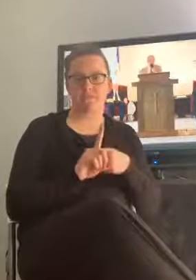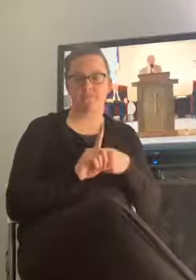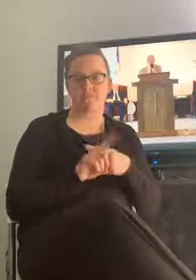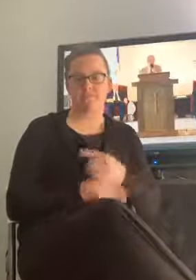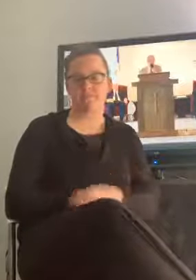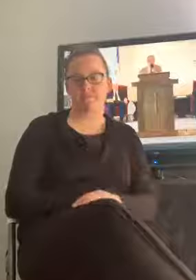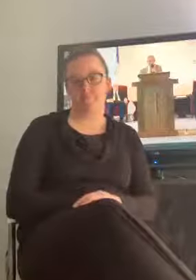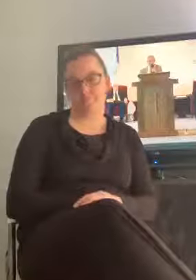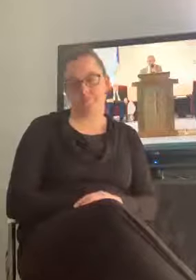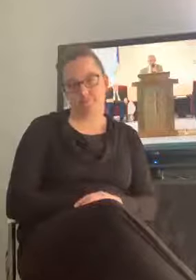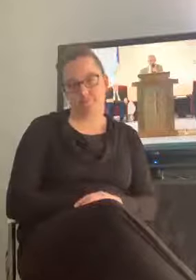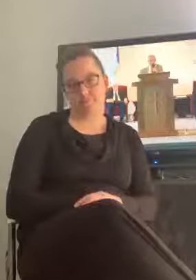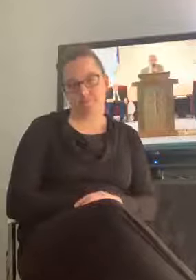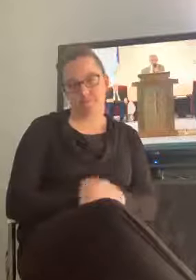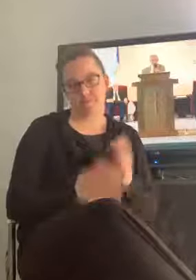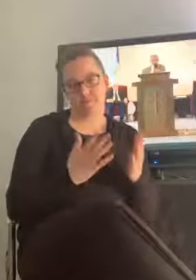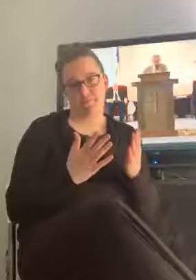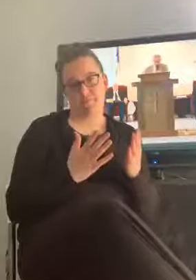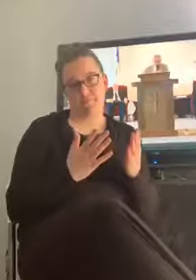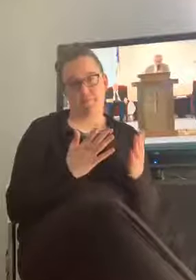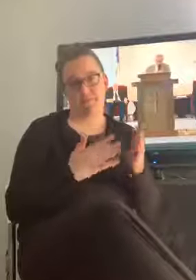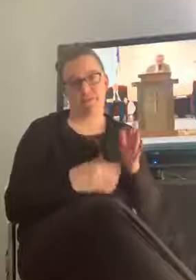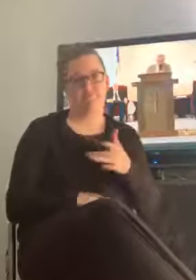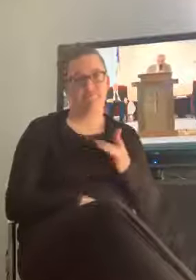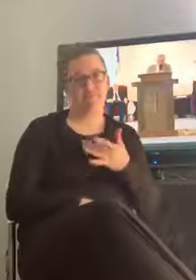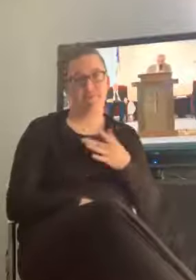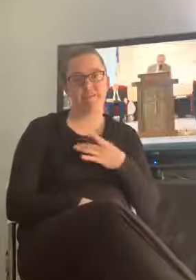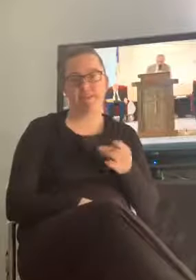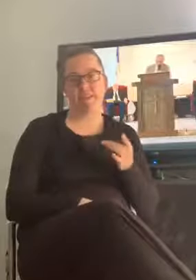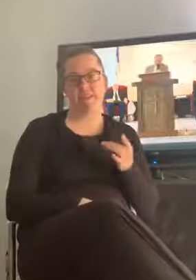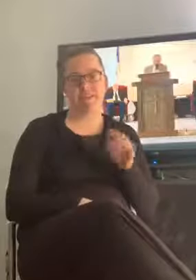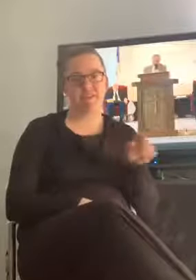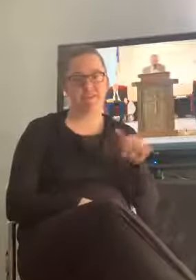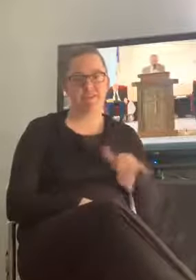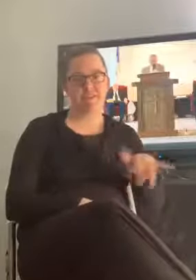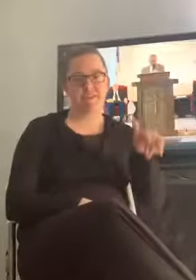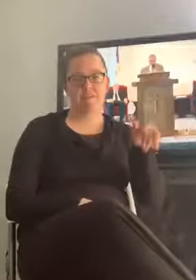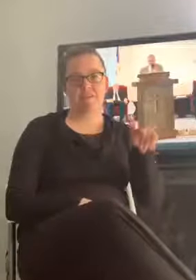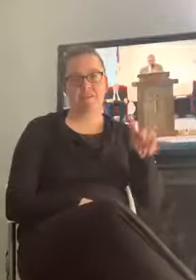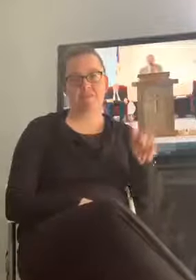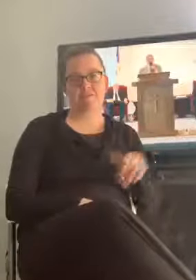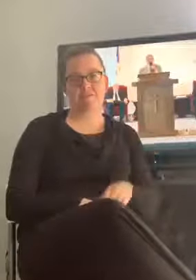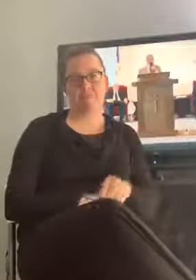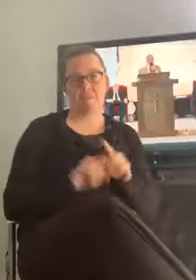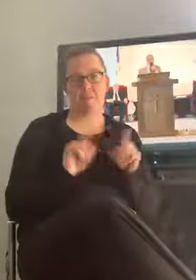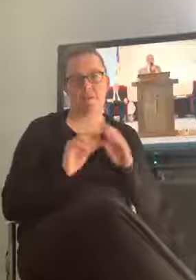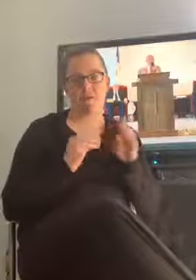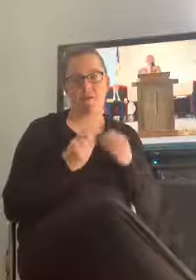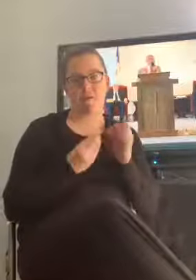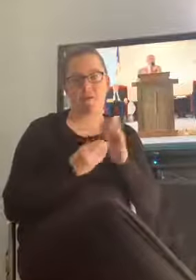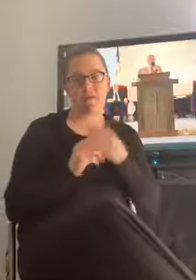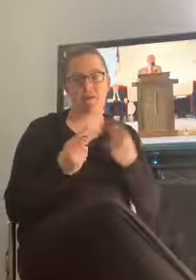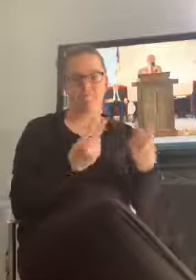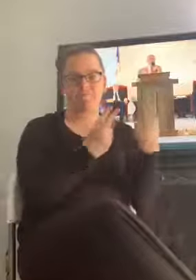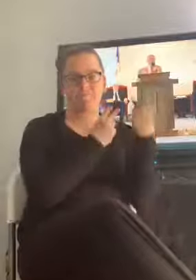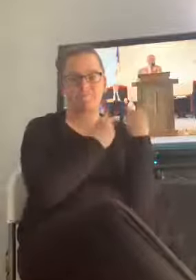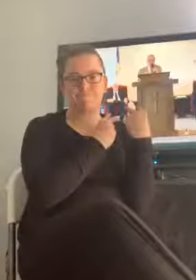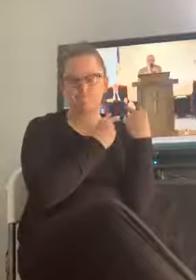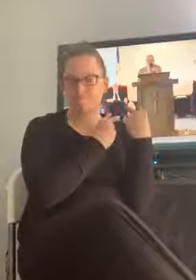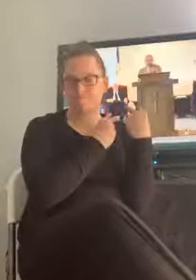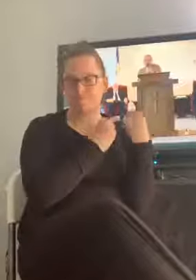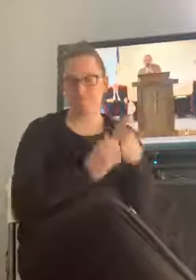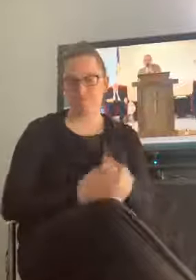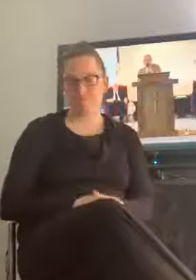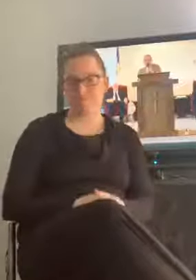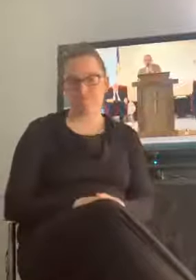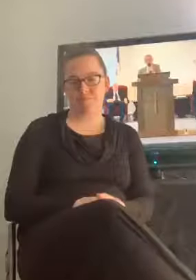it's almost an eternity, but when we look back on this,